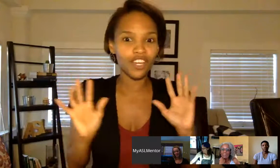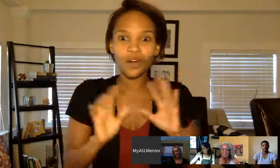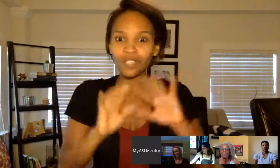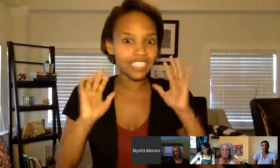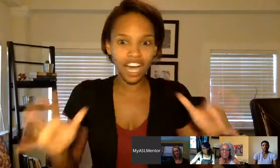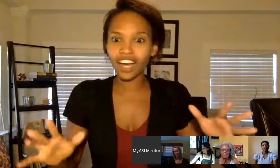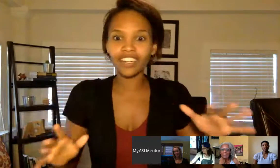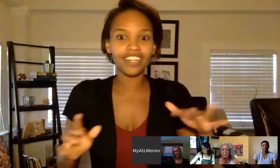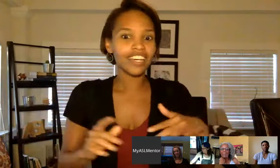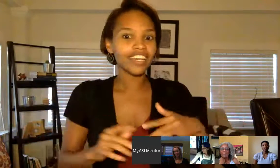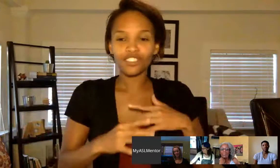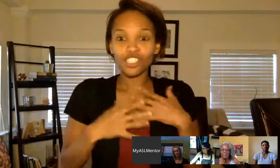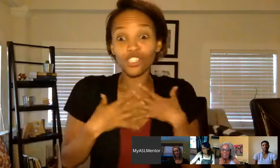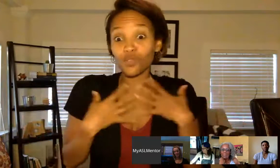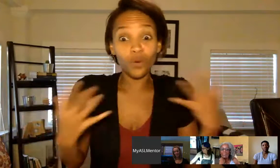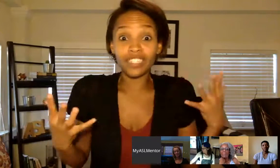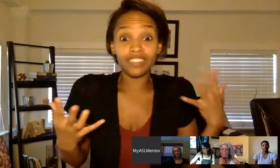just